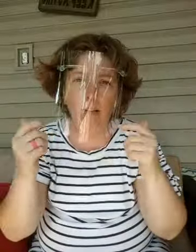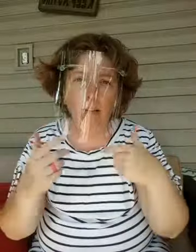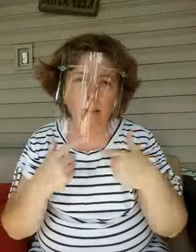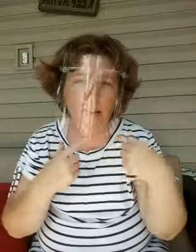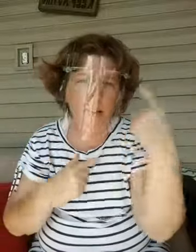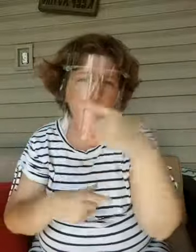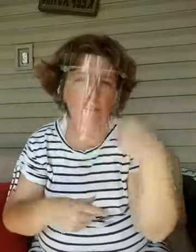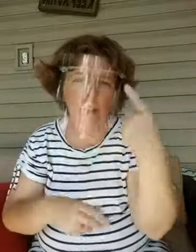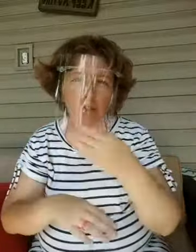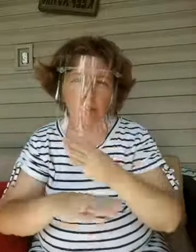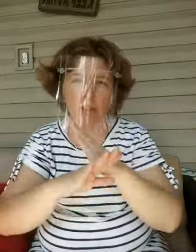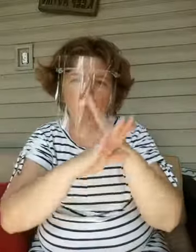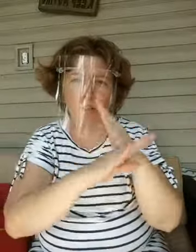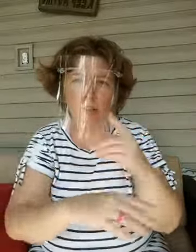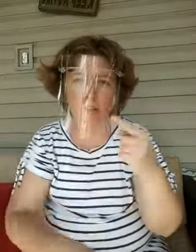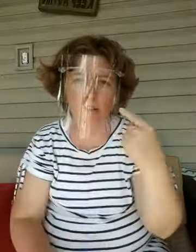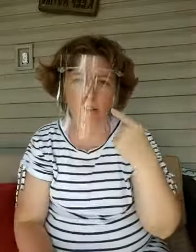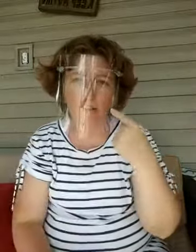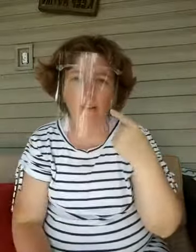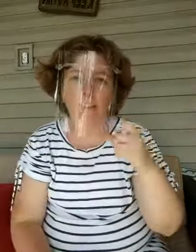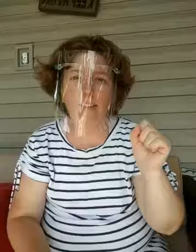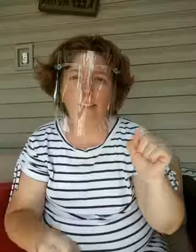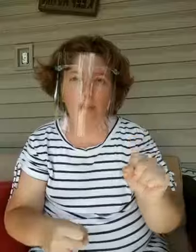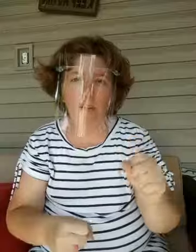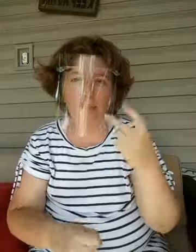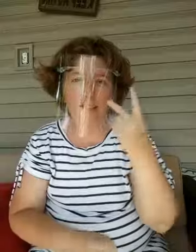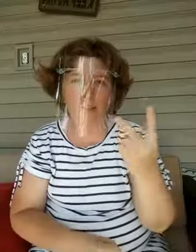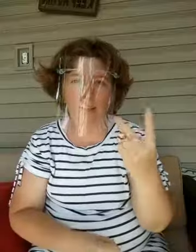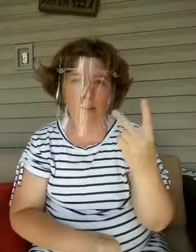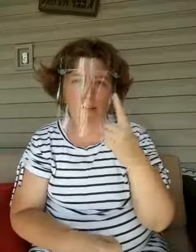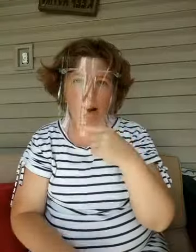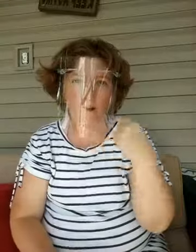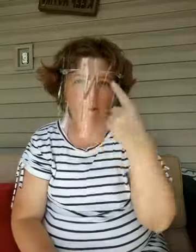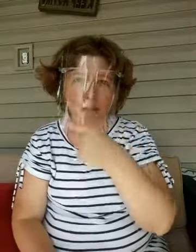the face shield that you can see your mouth.